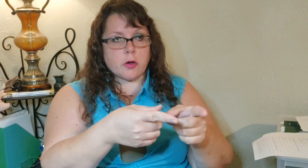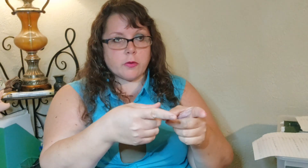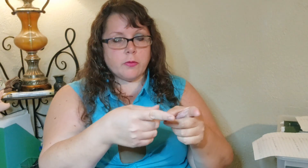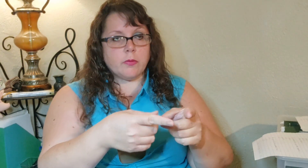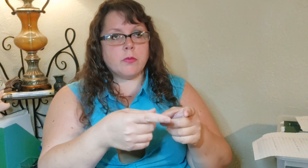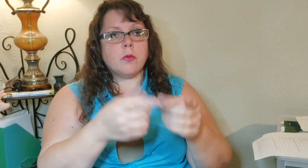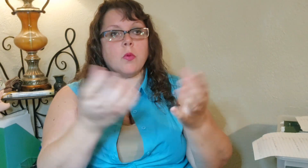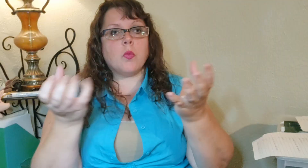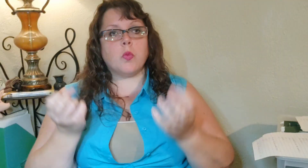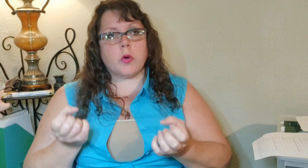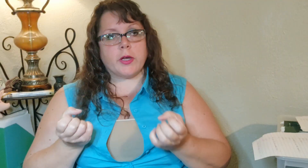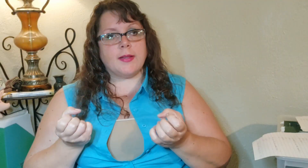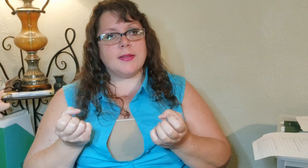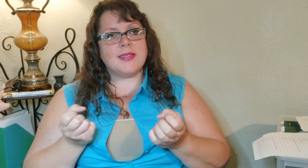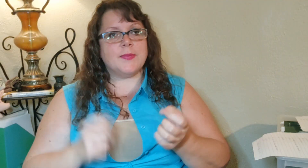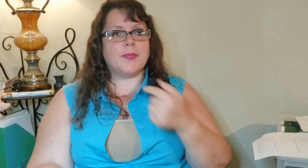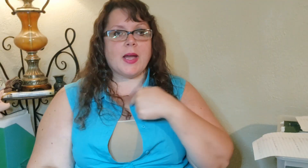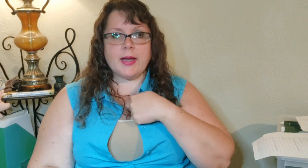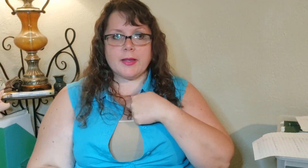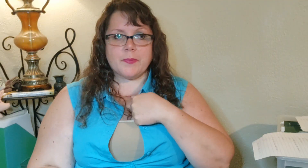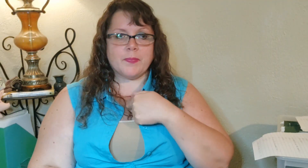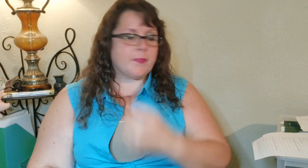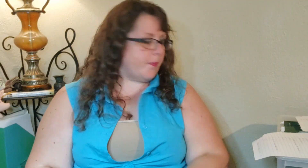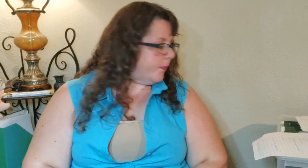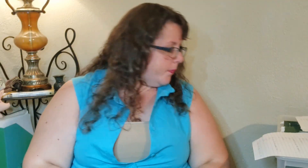go, want, I.